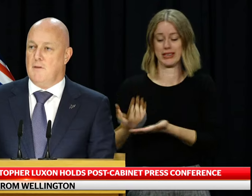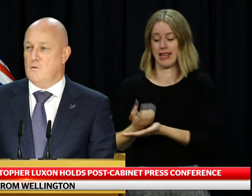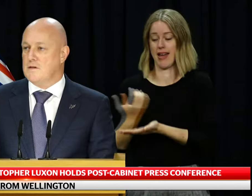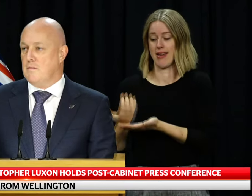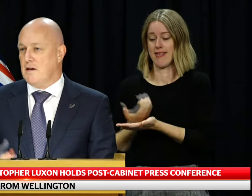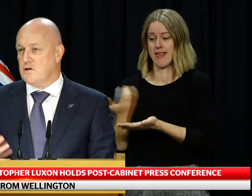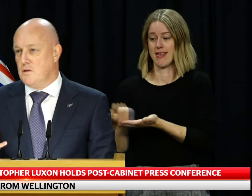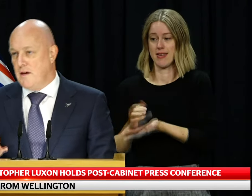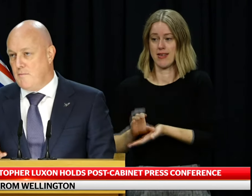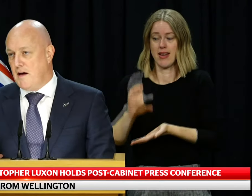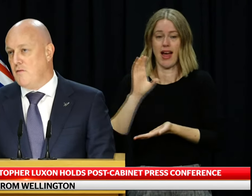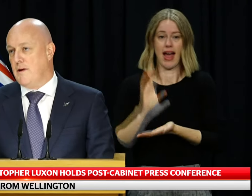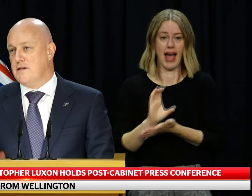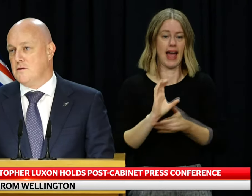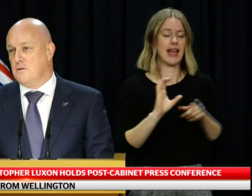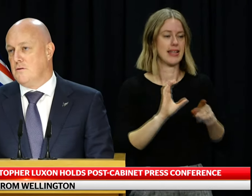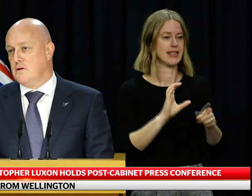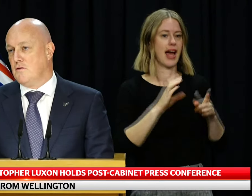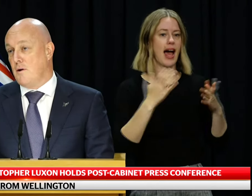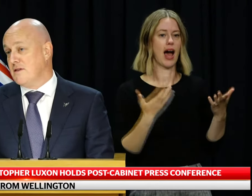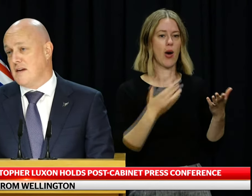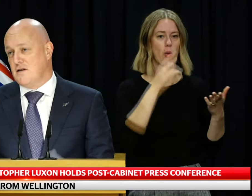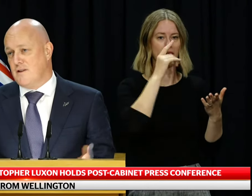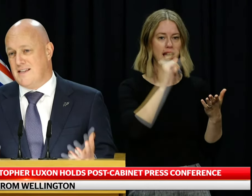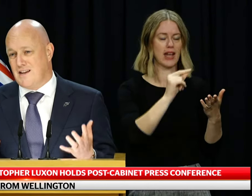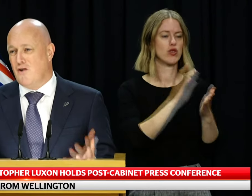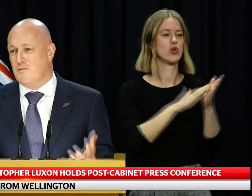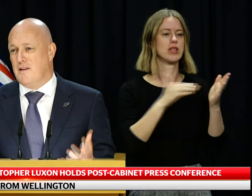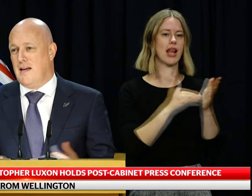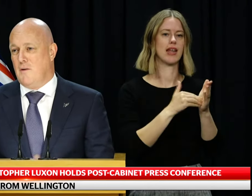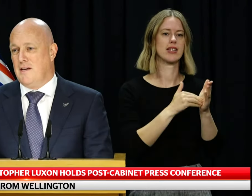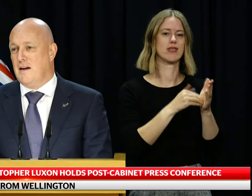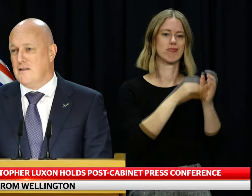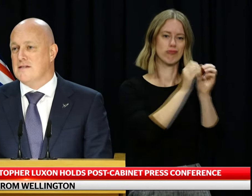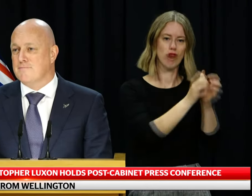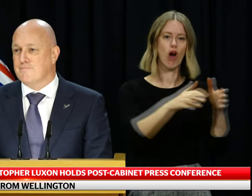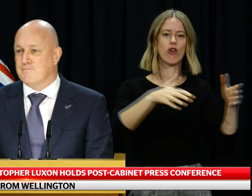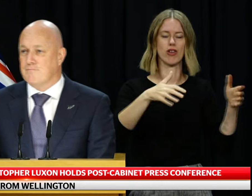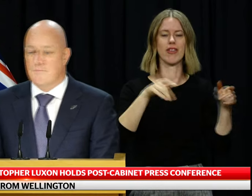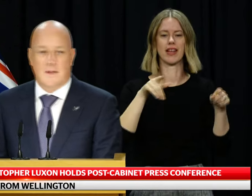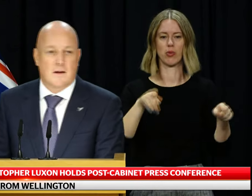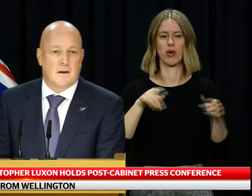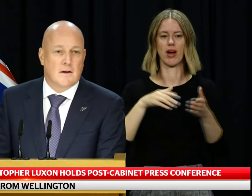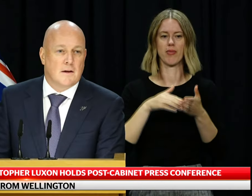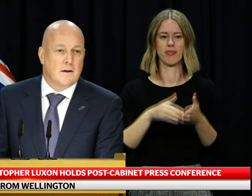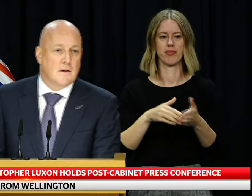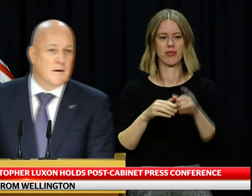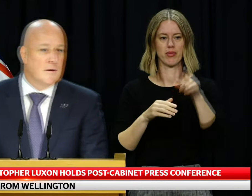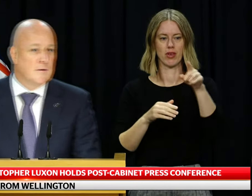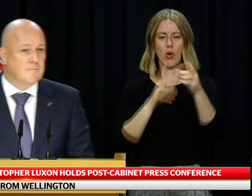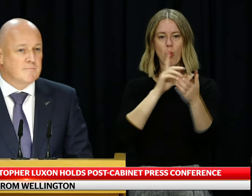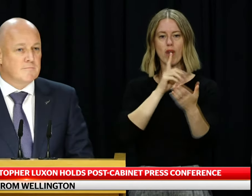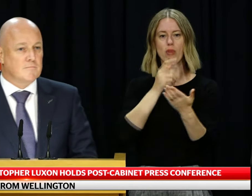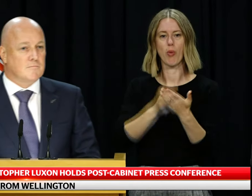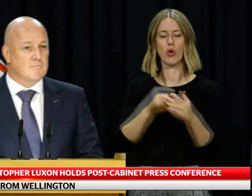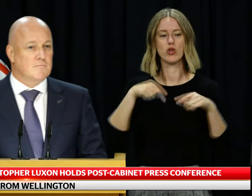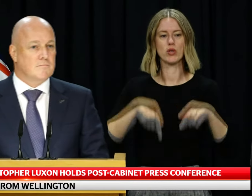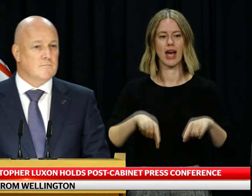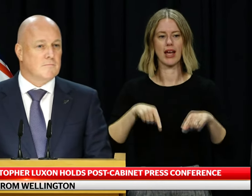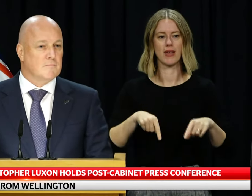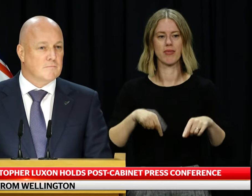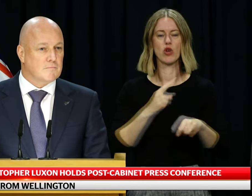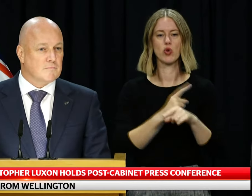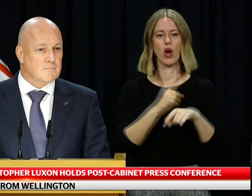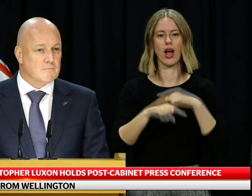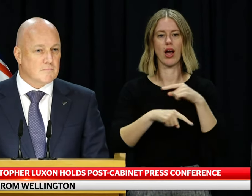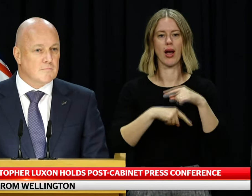savings, but also making sure that we have a pathway to growing this country. That's ultimately how we get out of this. A report out today says it's now cheaper to run a